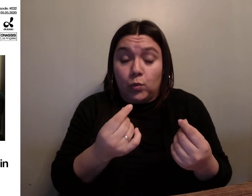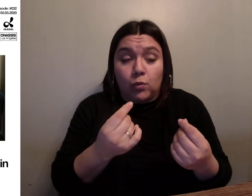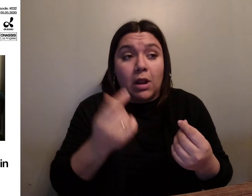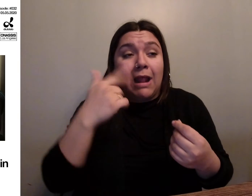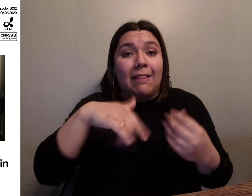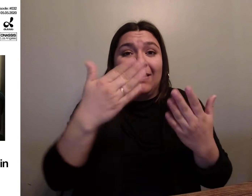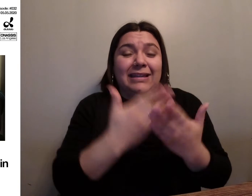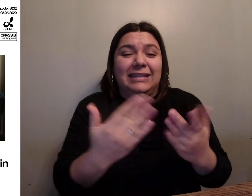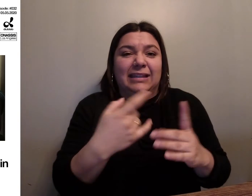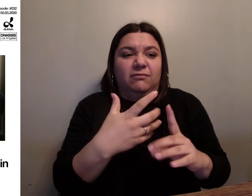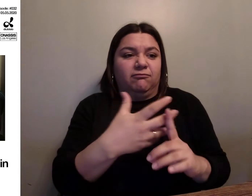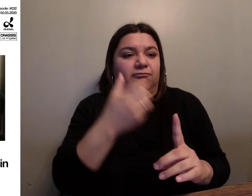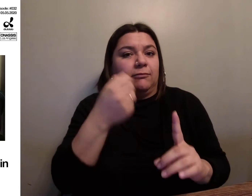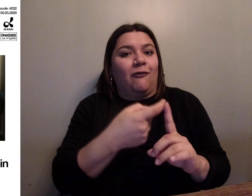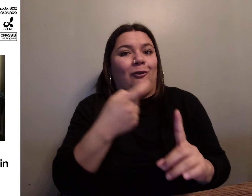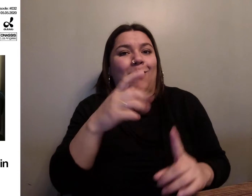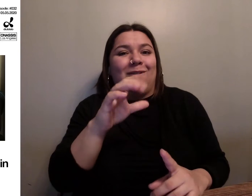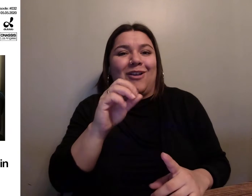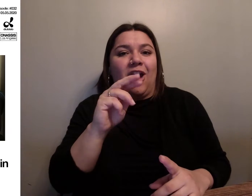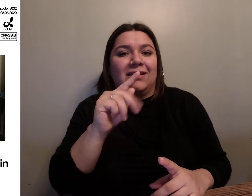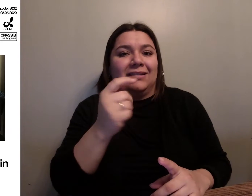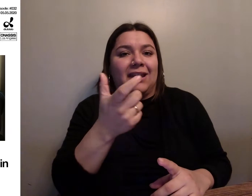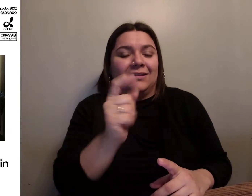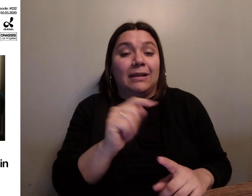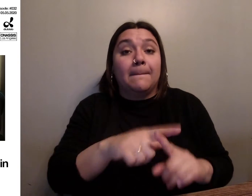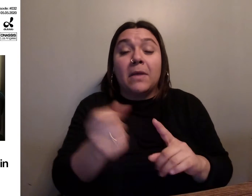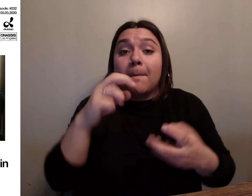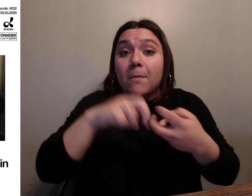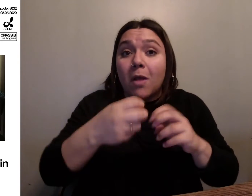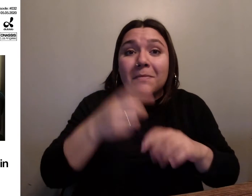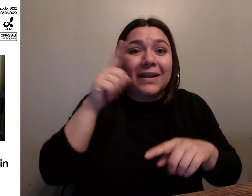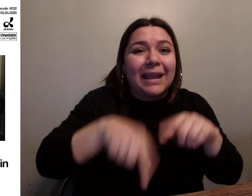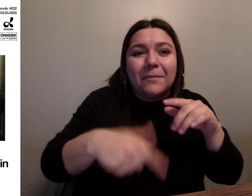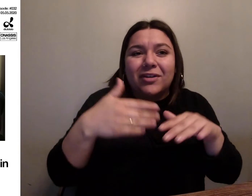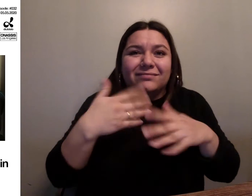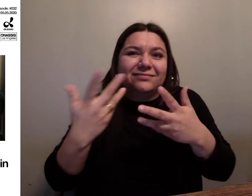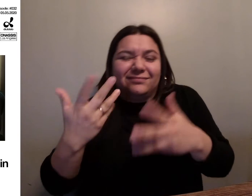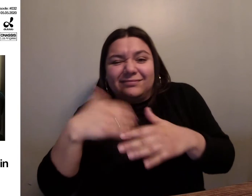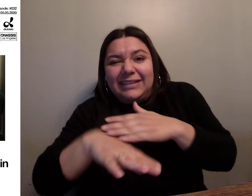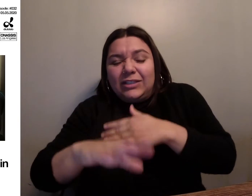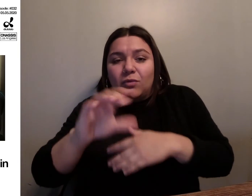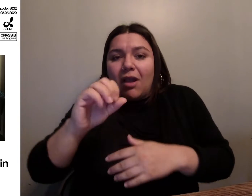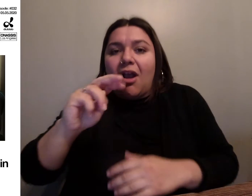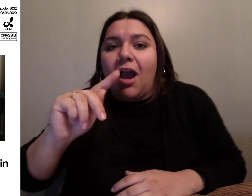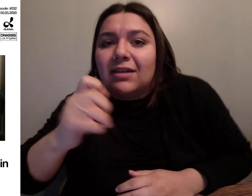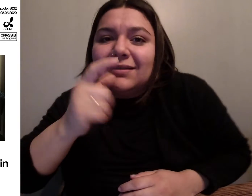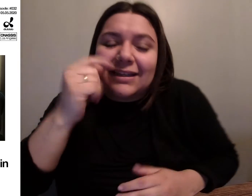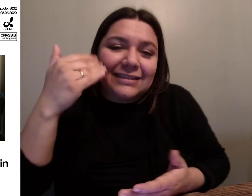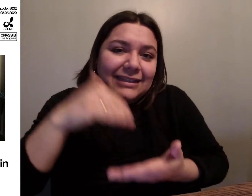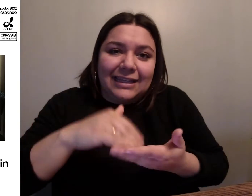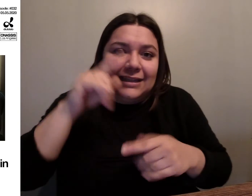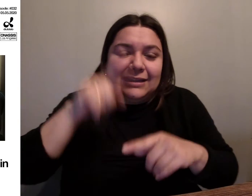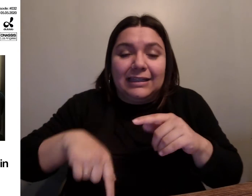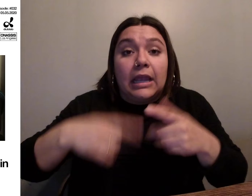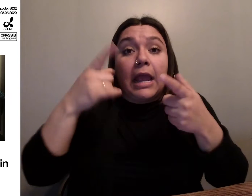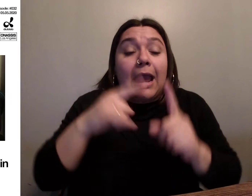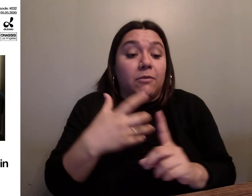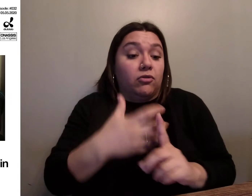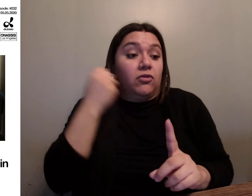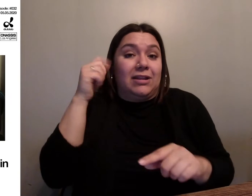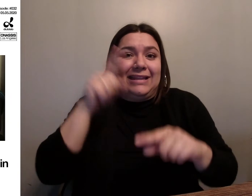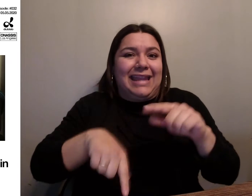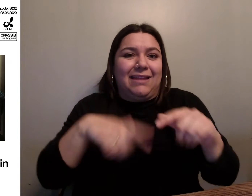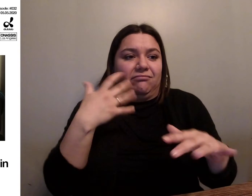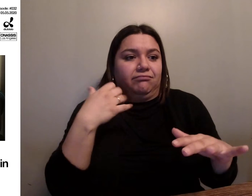back into a context once they're taken out. So what they have these huge collections of